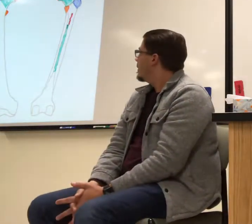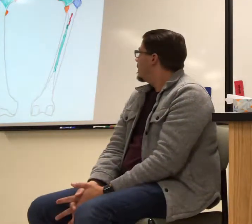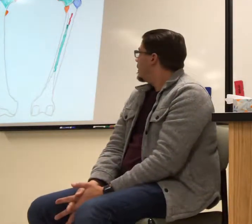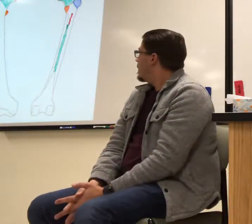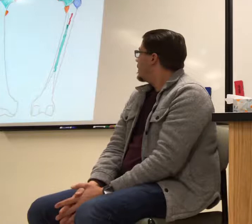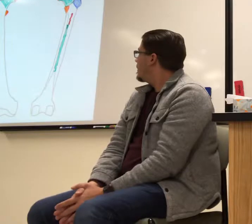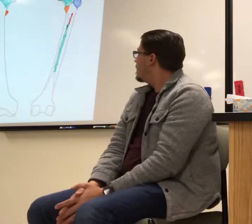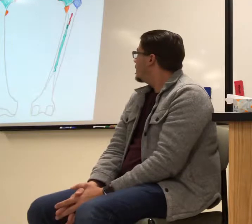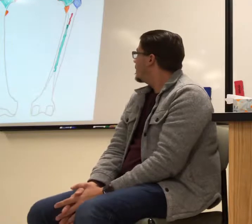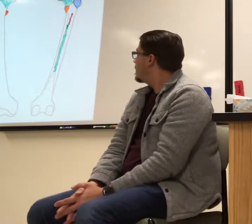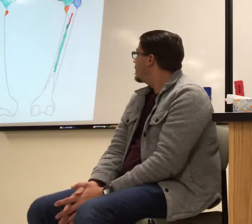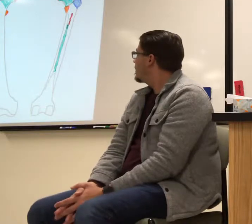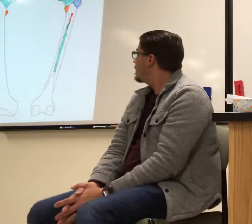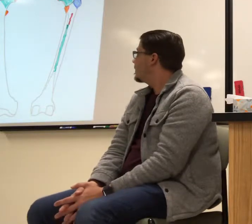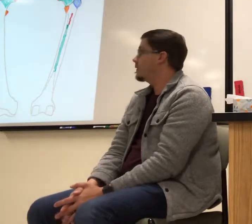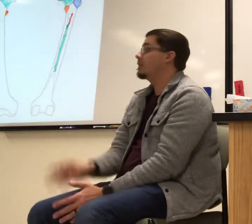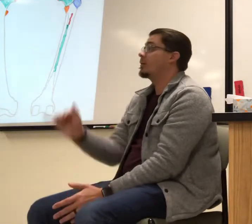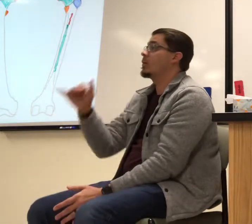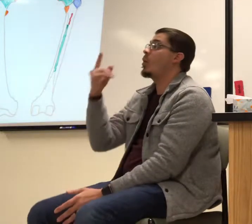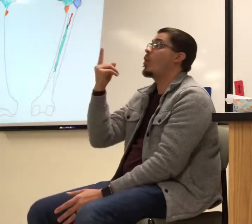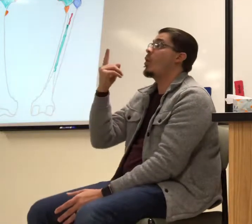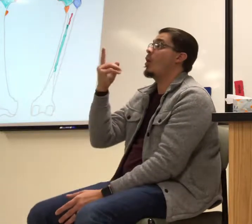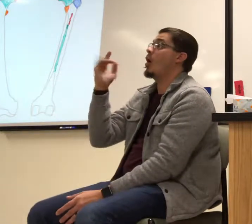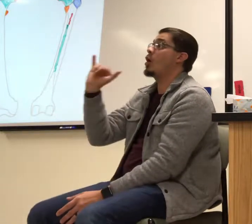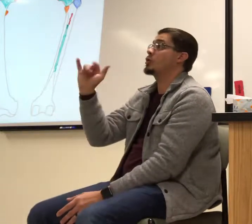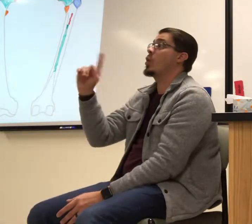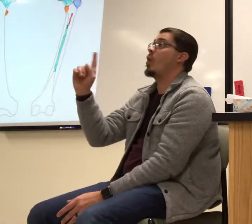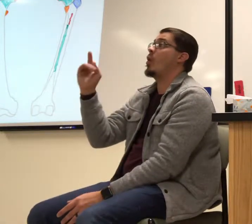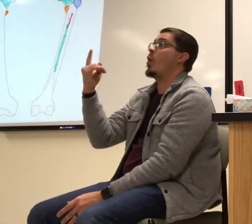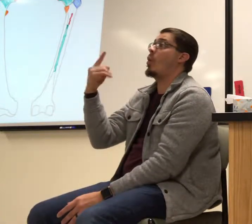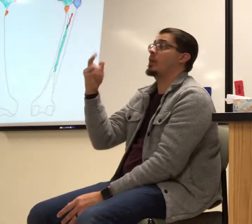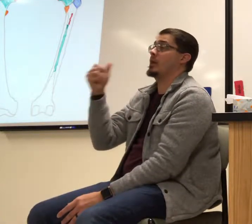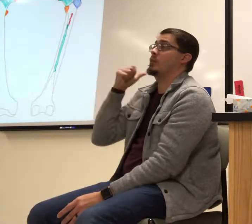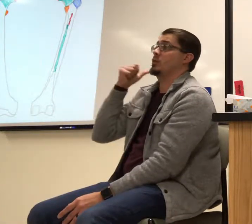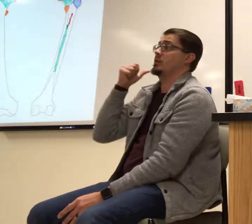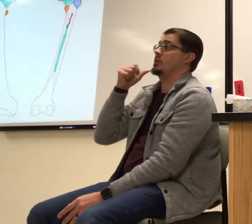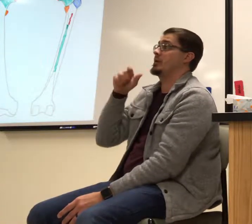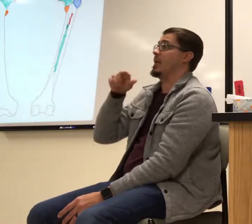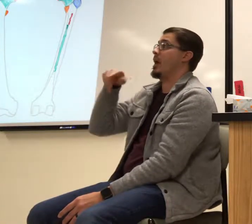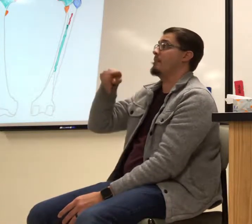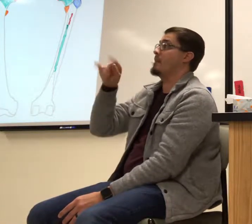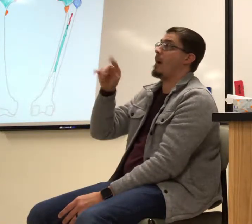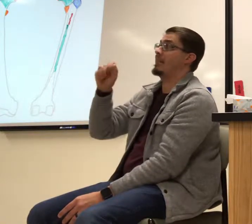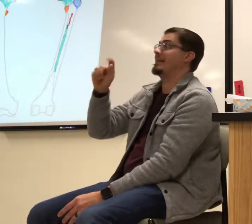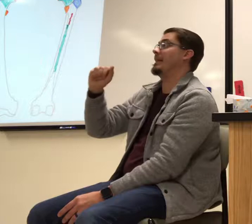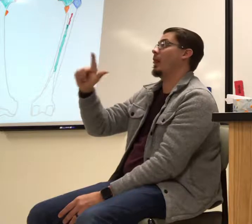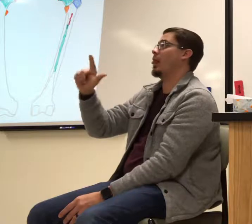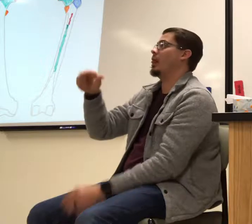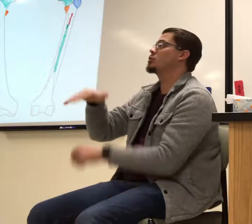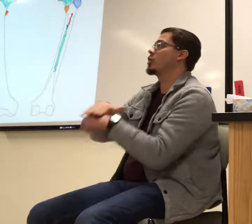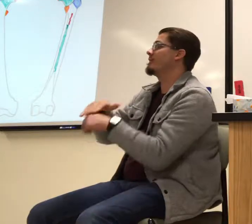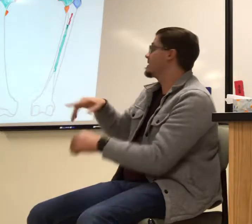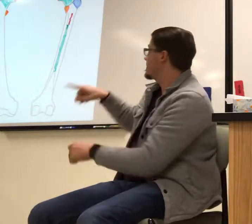And also, only posterior is the popliteal surface.